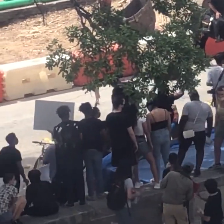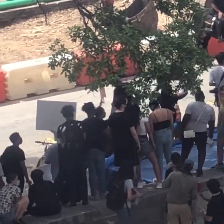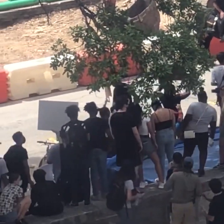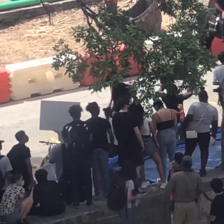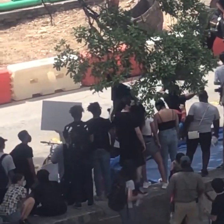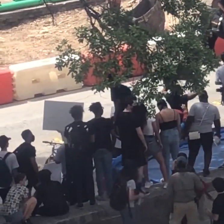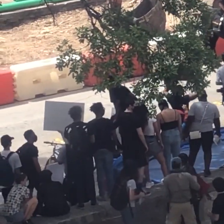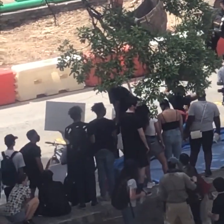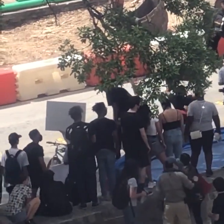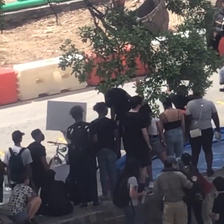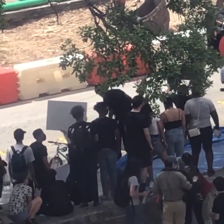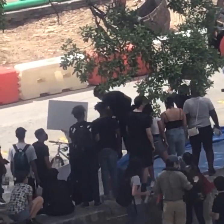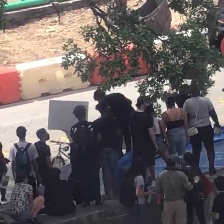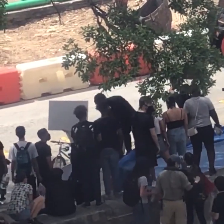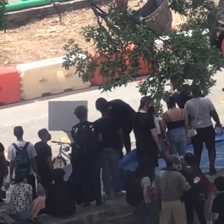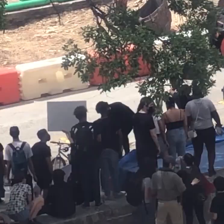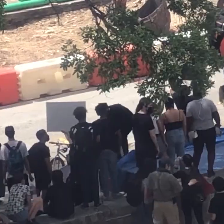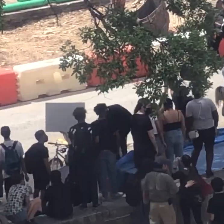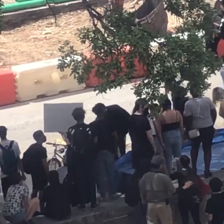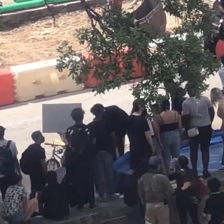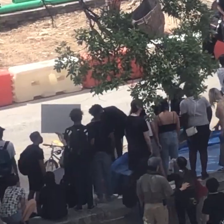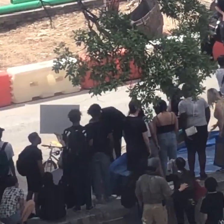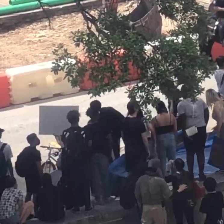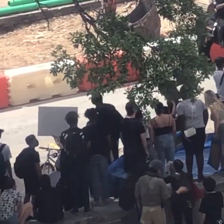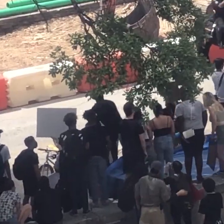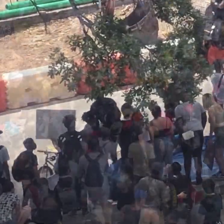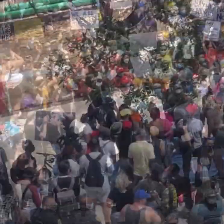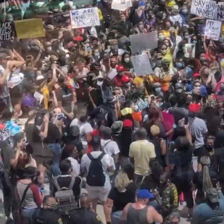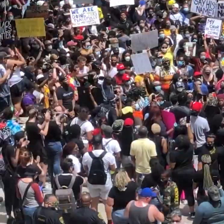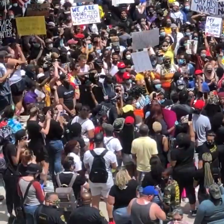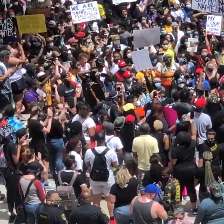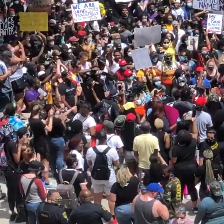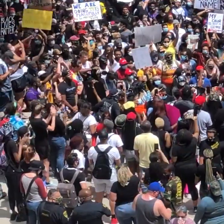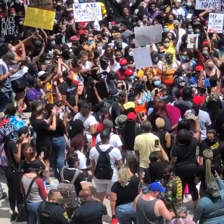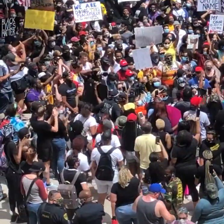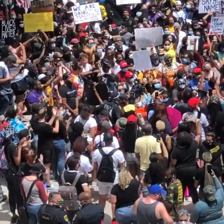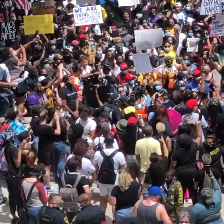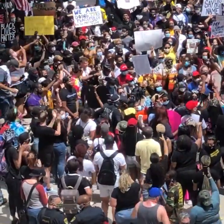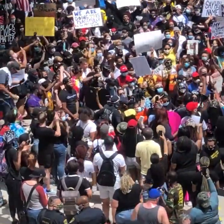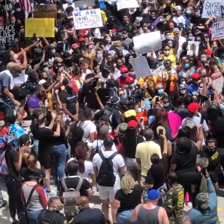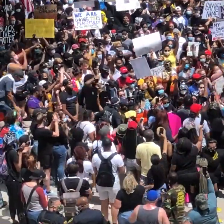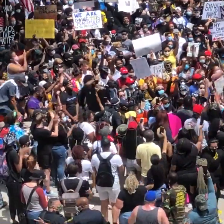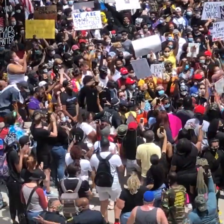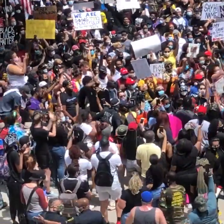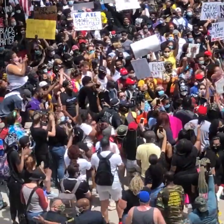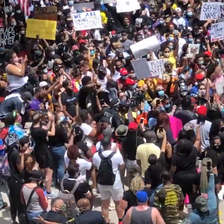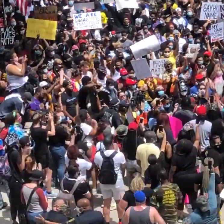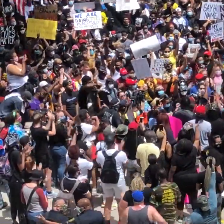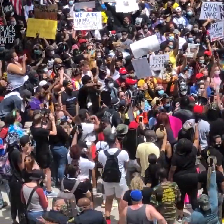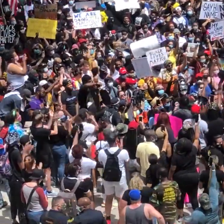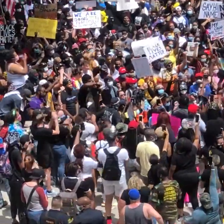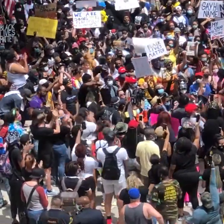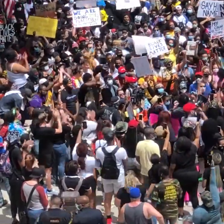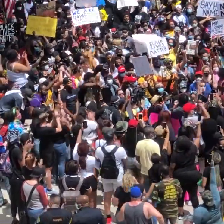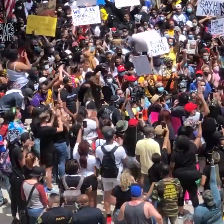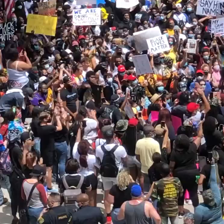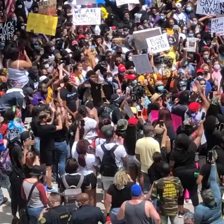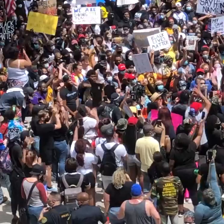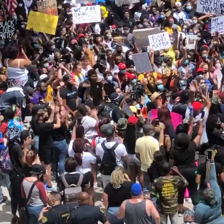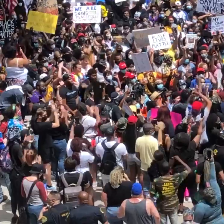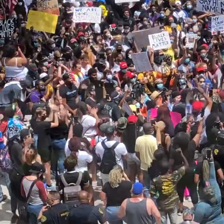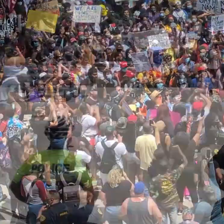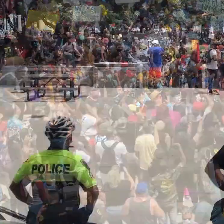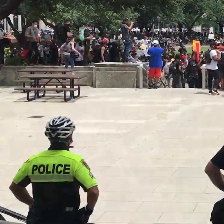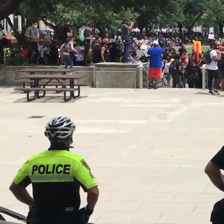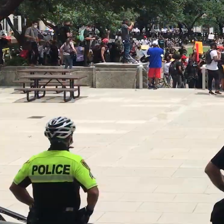participated in whatever events that were taking place peacefully. So I want to thank you for that. I want to thank people on yesterday